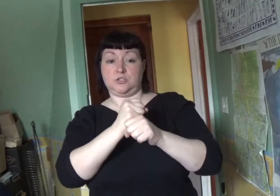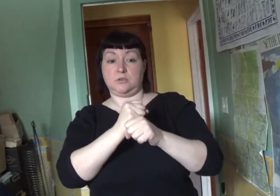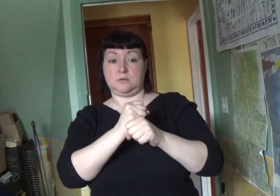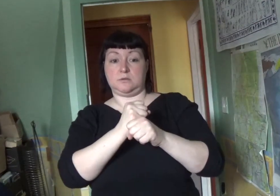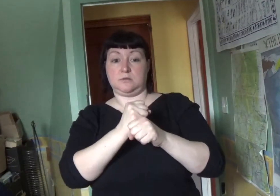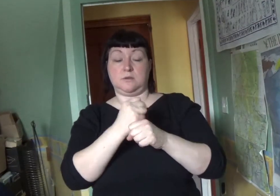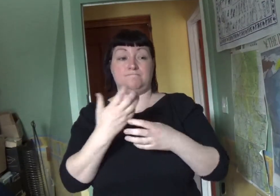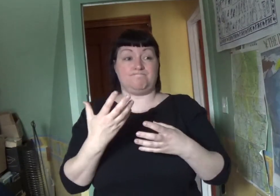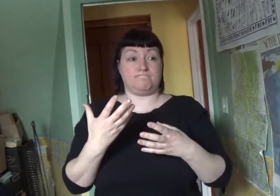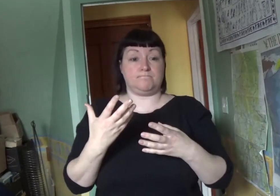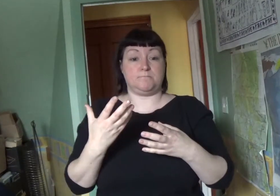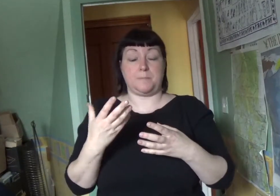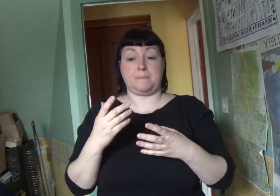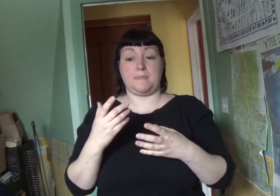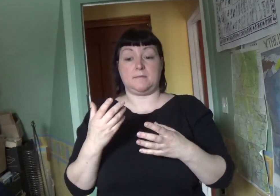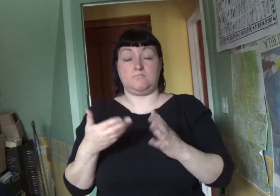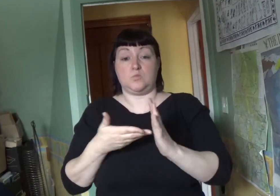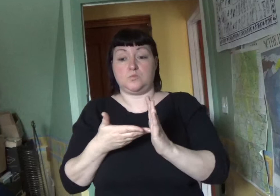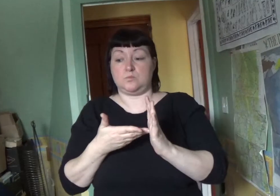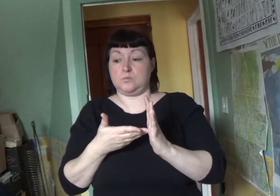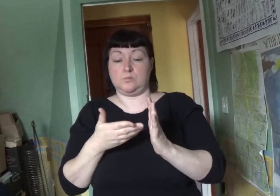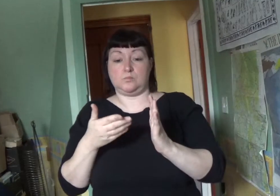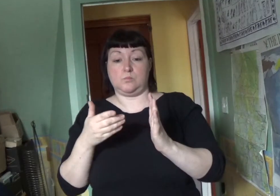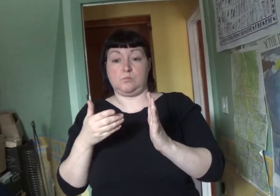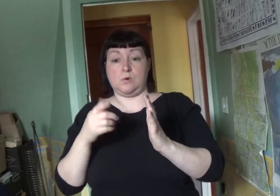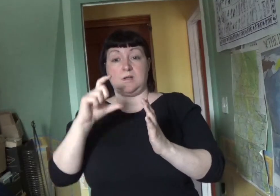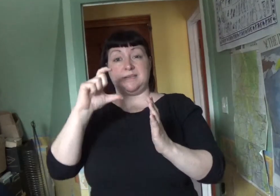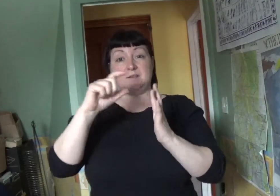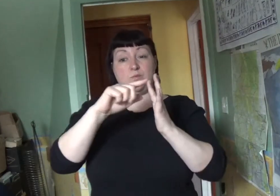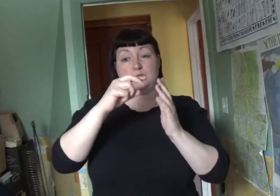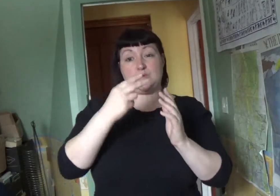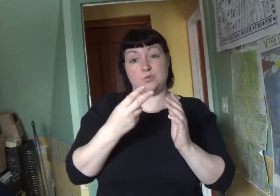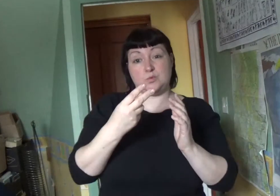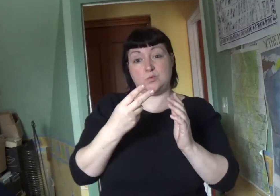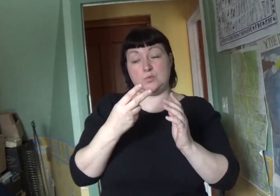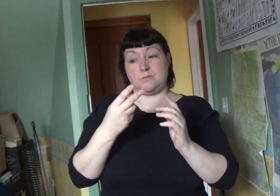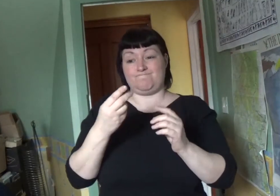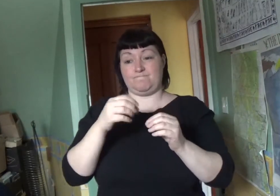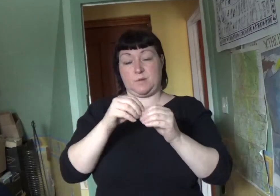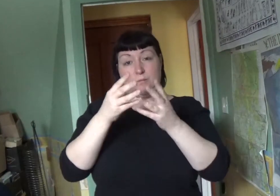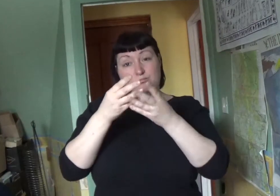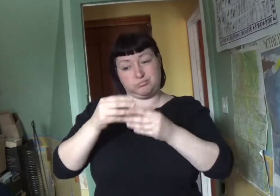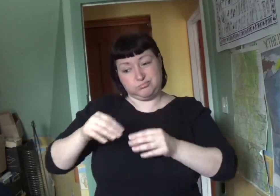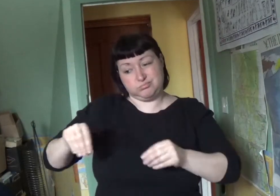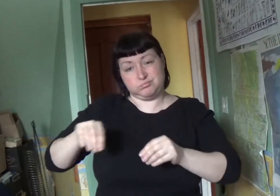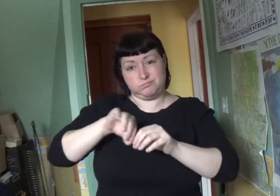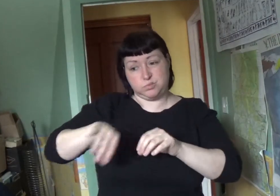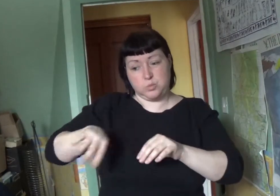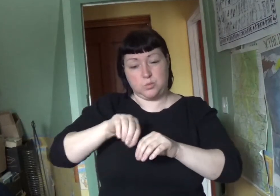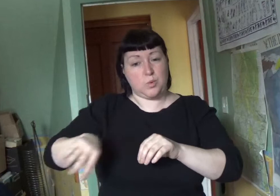never got rid of that carbon dioxide or brought in new oxygen, then a cell is not going to be very happy either. I mean, you can have blood flow, but at some point it's